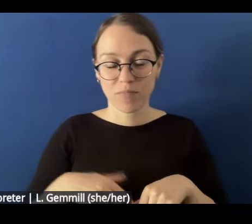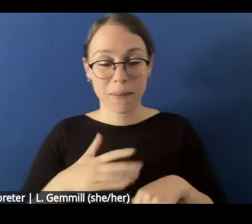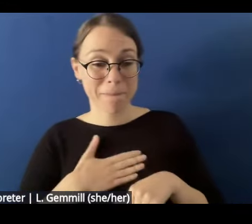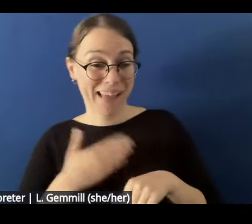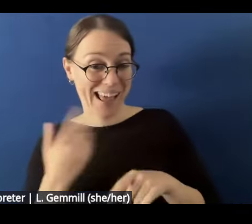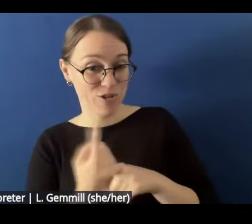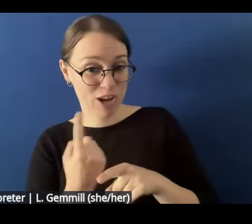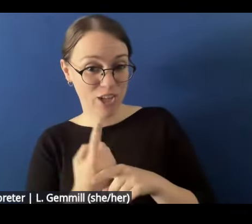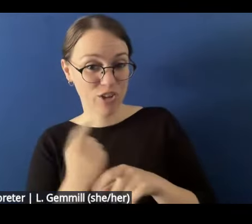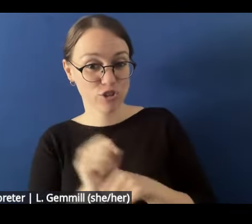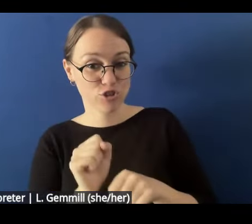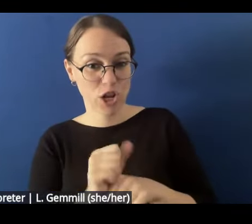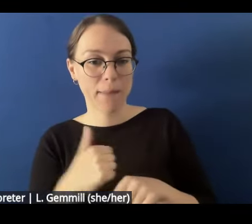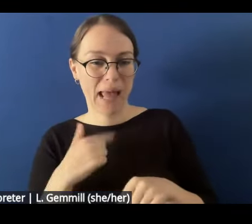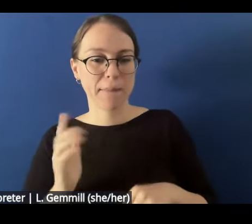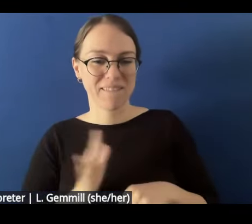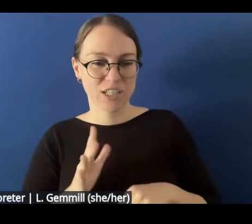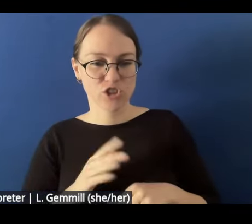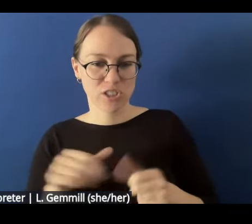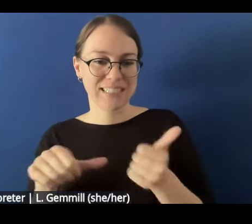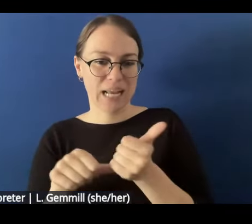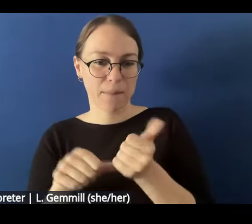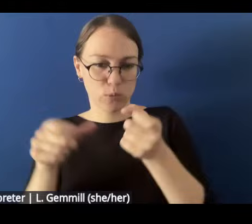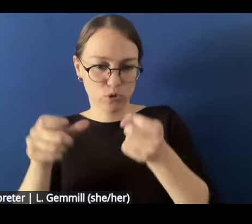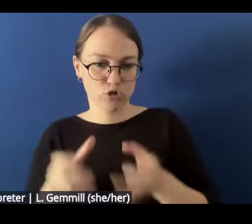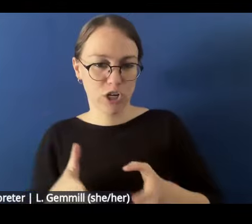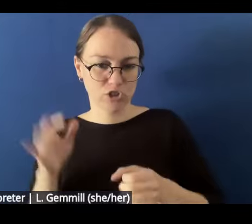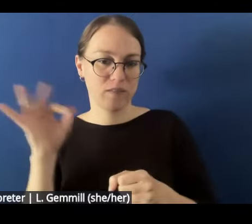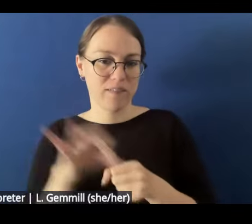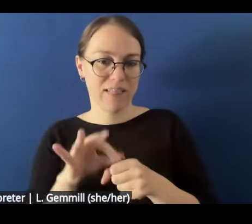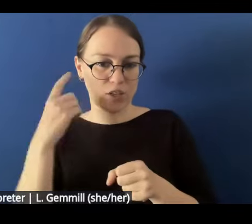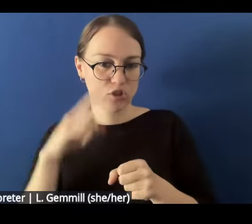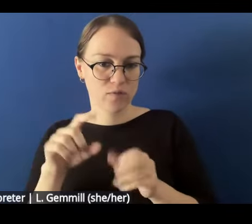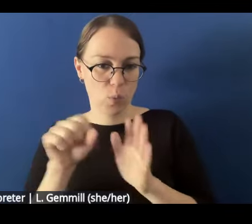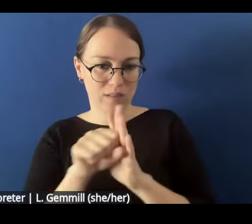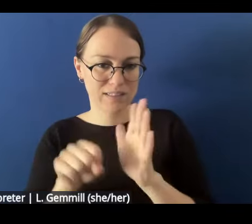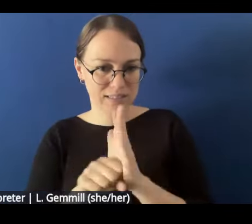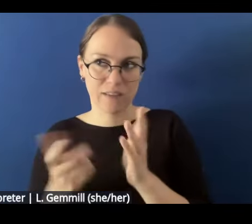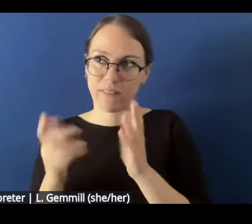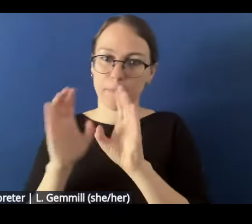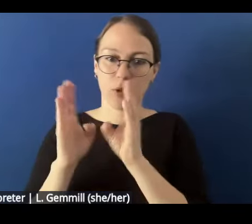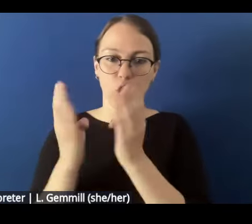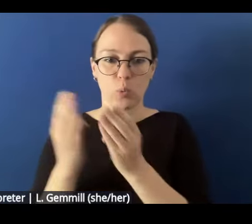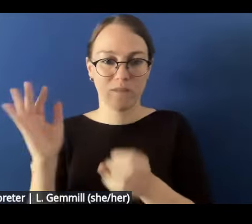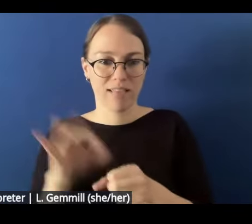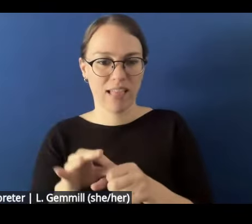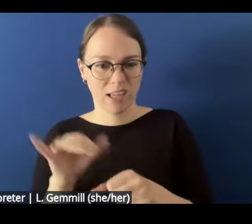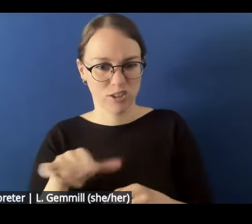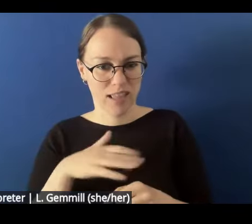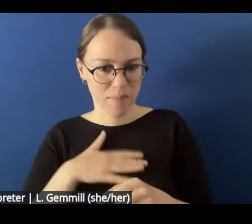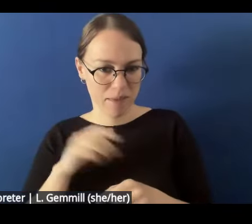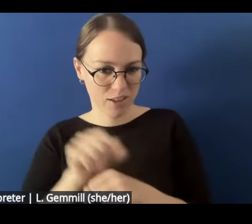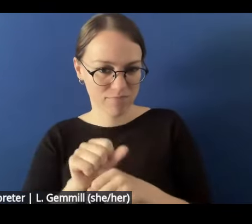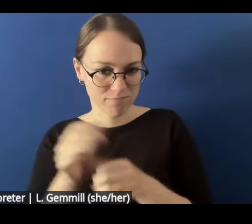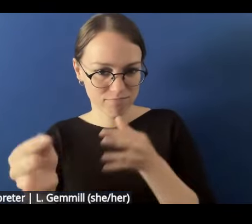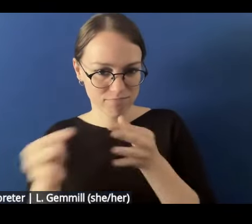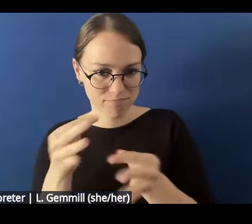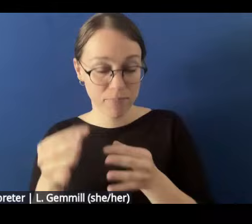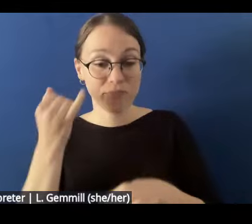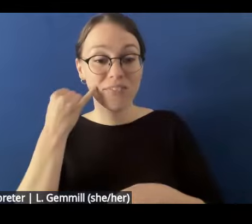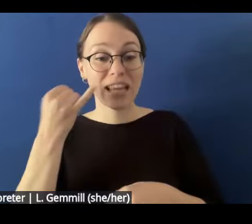the deputy director of elections for the state. So I'm the deputy director for the Bureau of Elections. What my position description says is that in instances where the director is